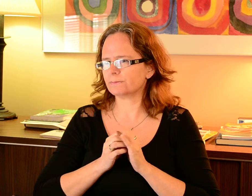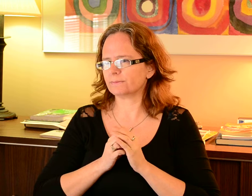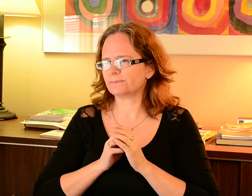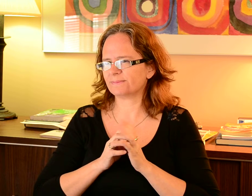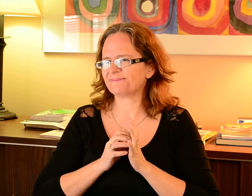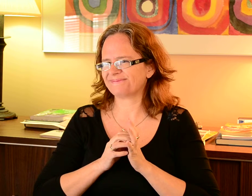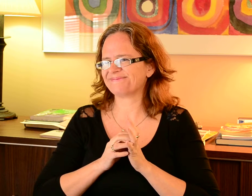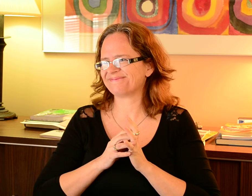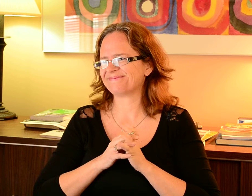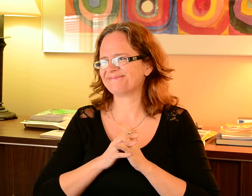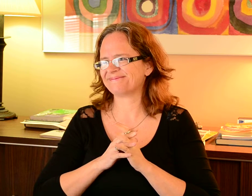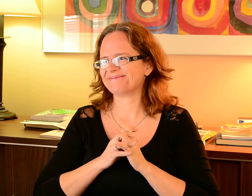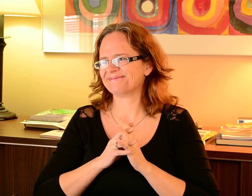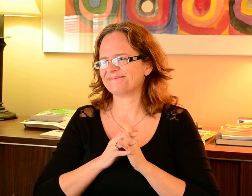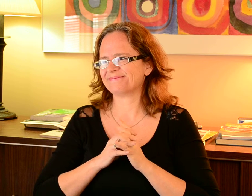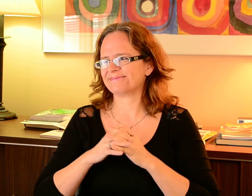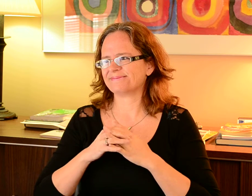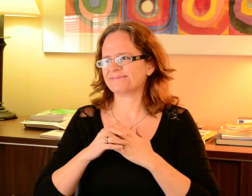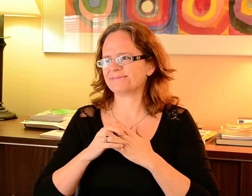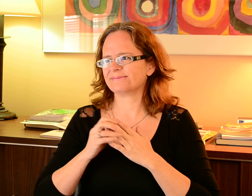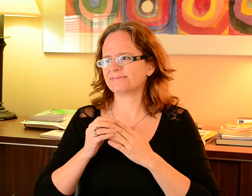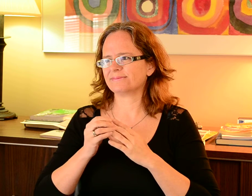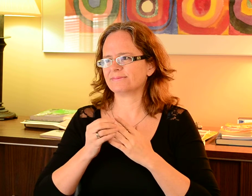what would you say is one of the most important